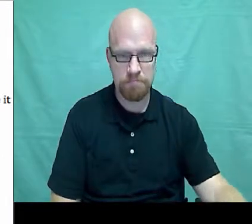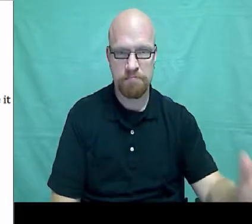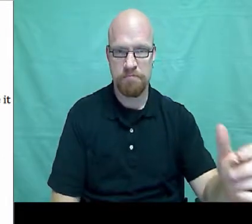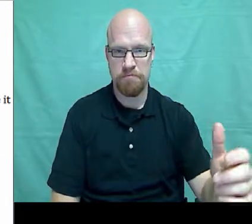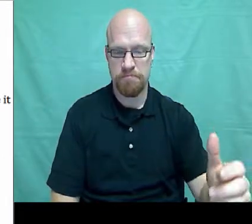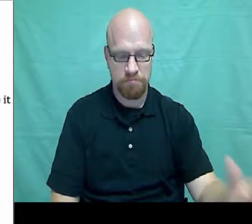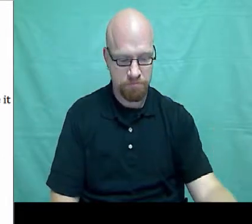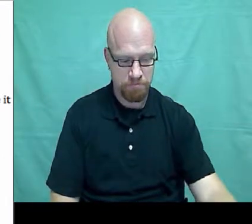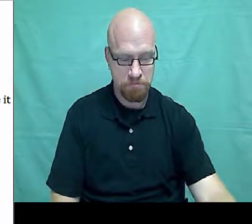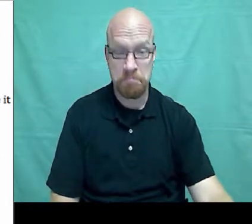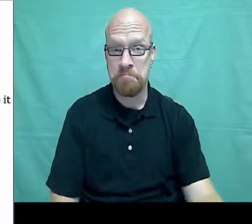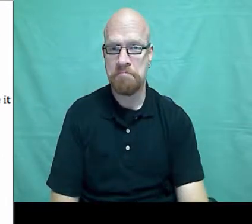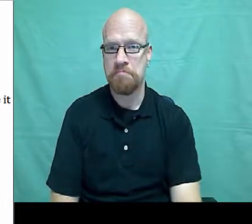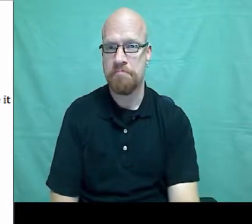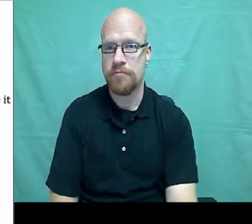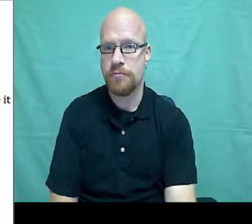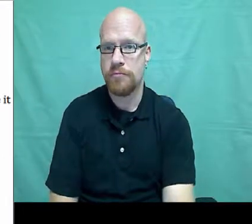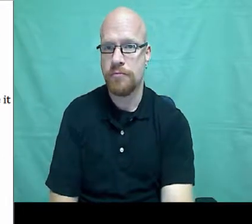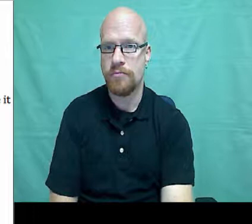And here,